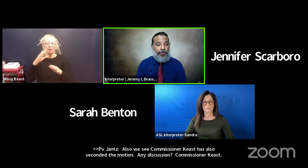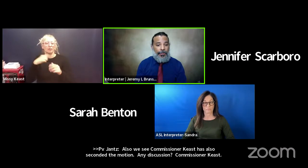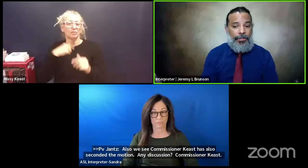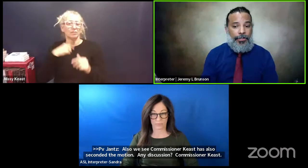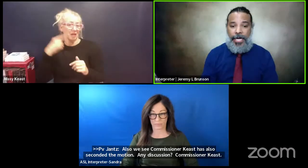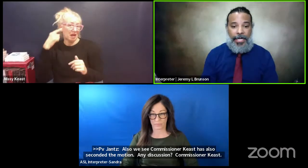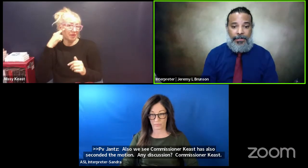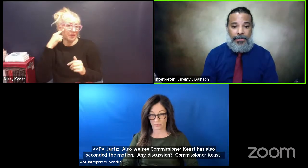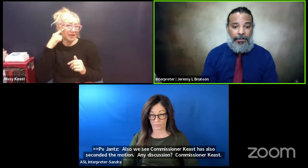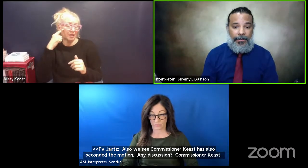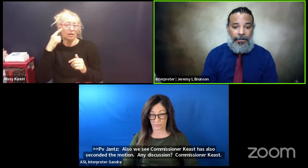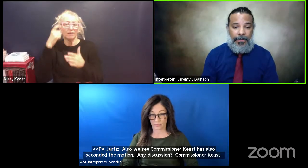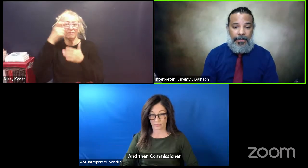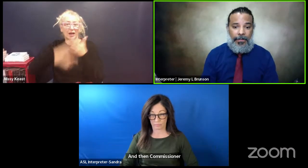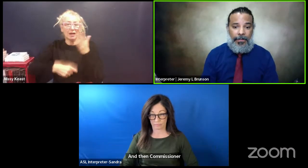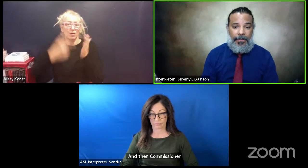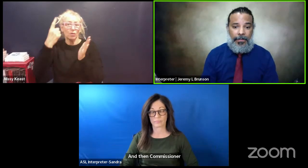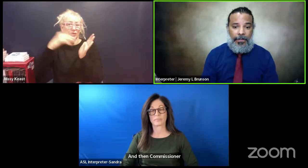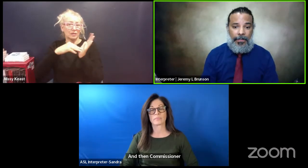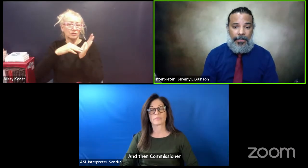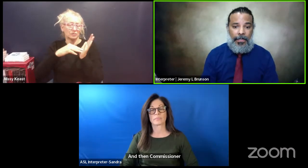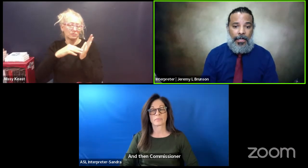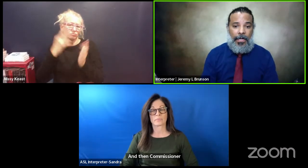Thank you, Commissioner Jantz.